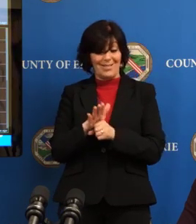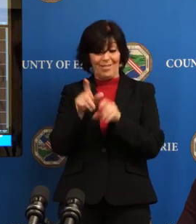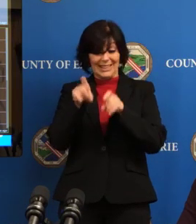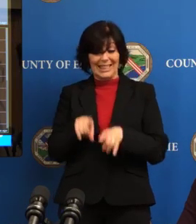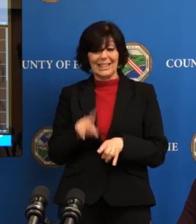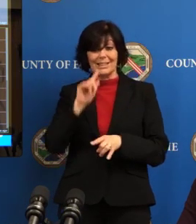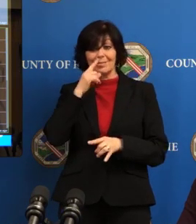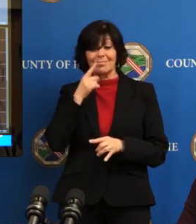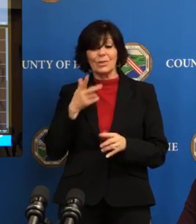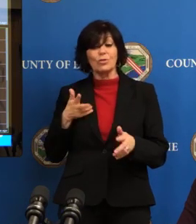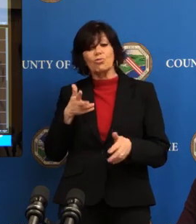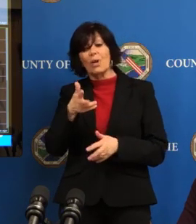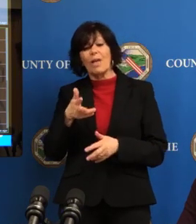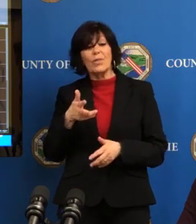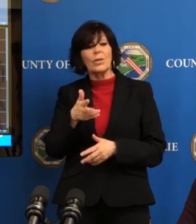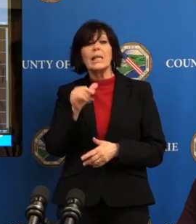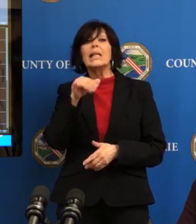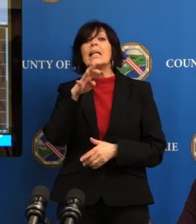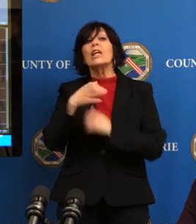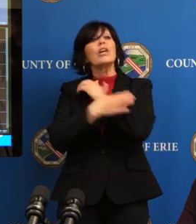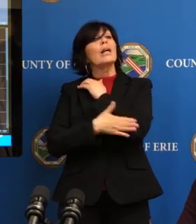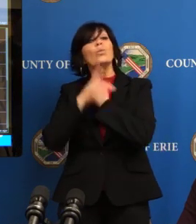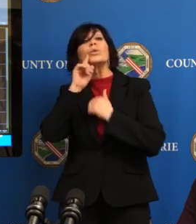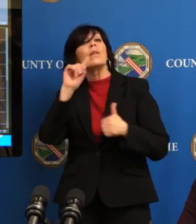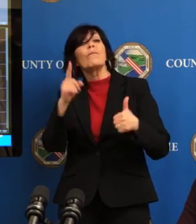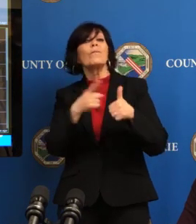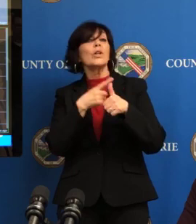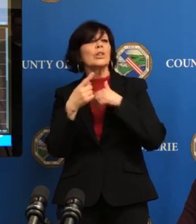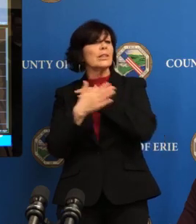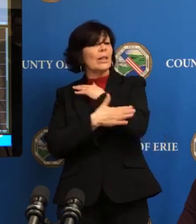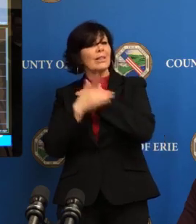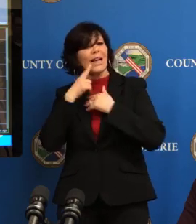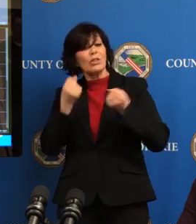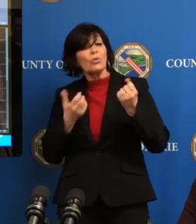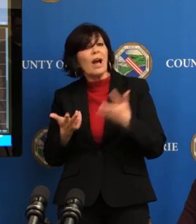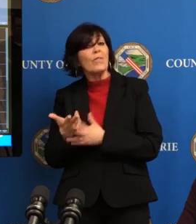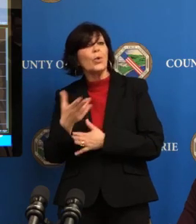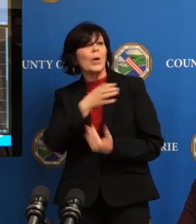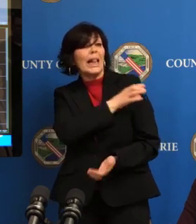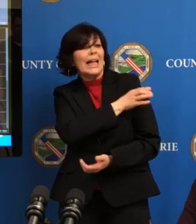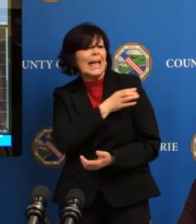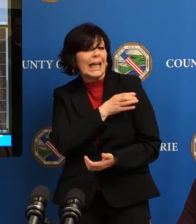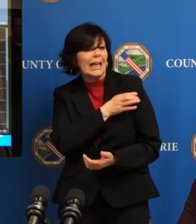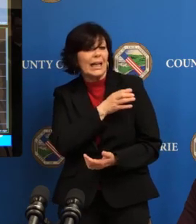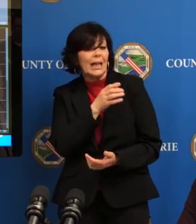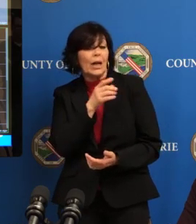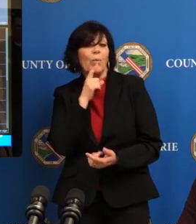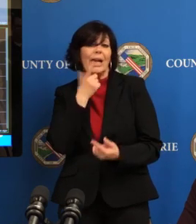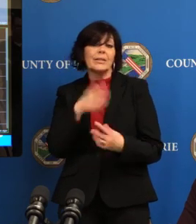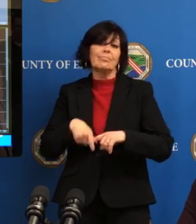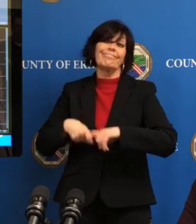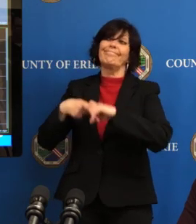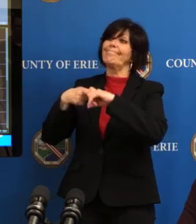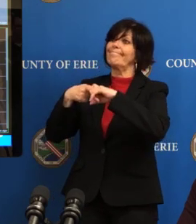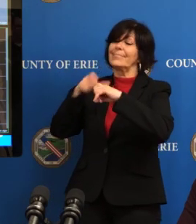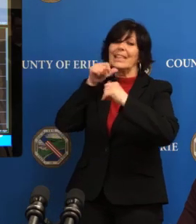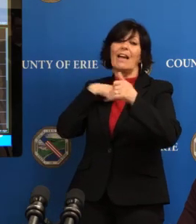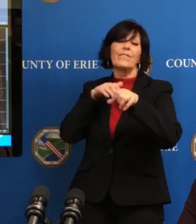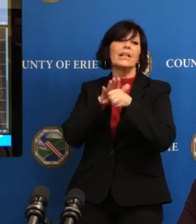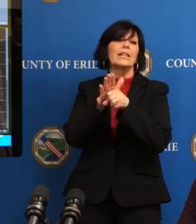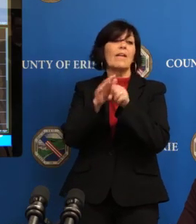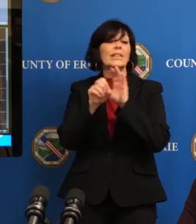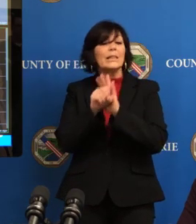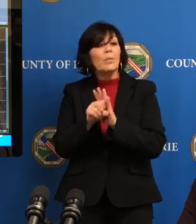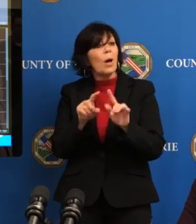multiple locations. Erie County was actually one of the first counties in New York State to have a drive-through clinic. We had to stop it because we ran out of sample kits, but